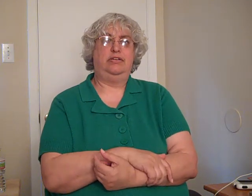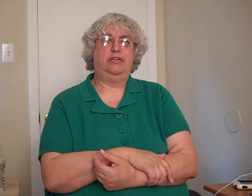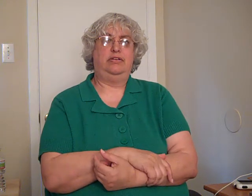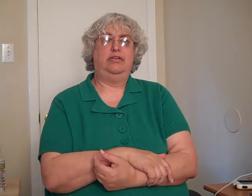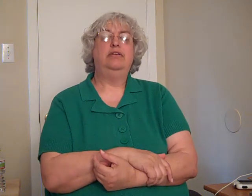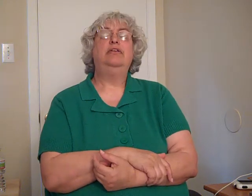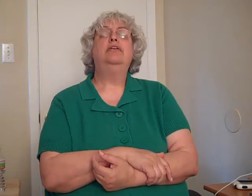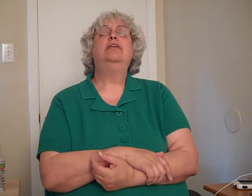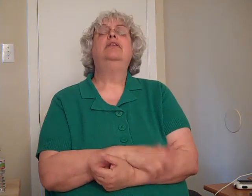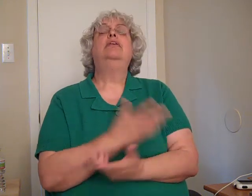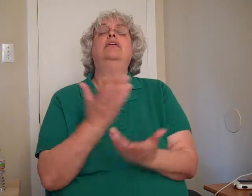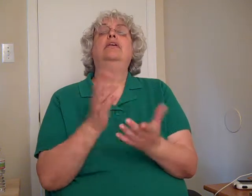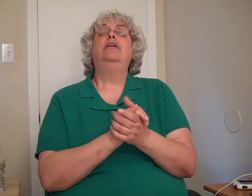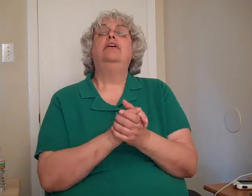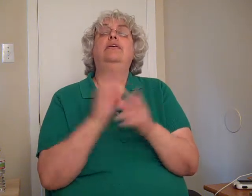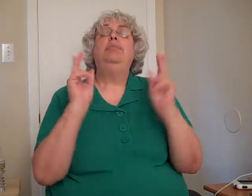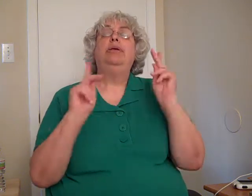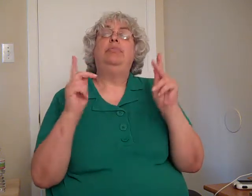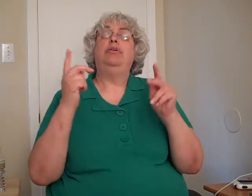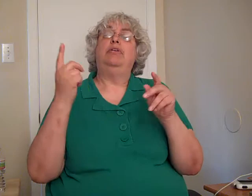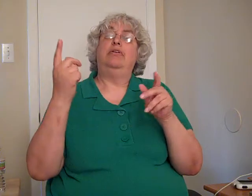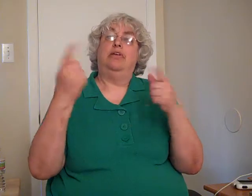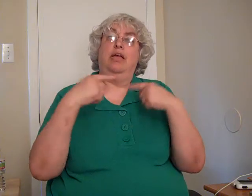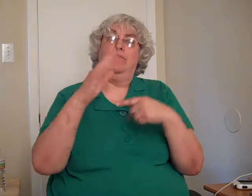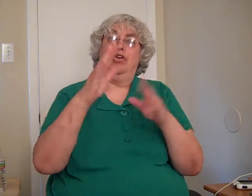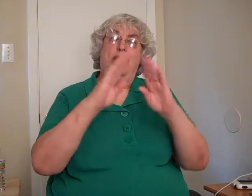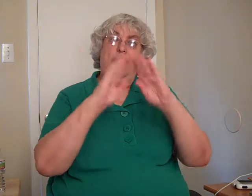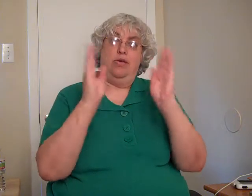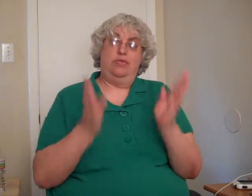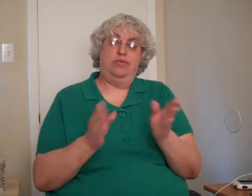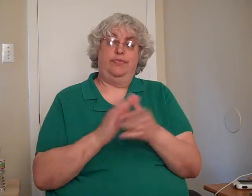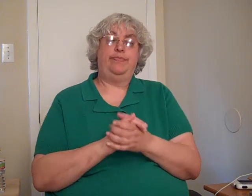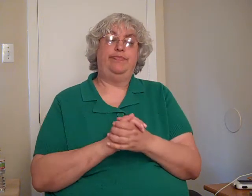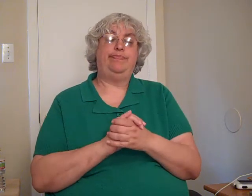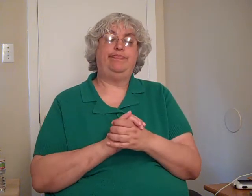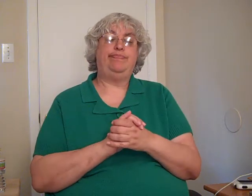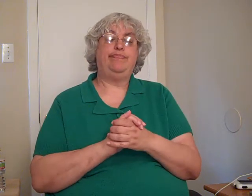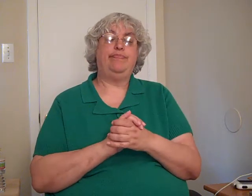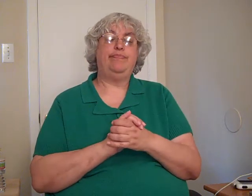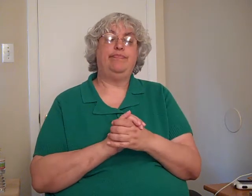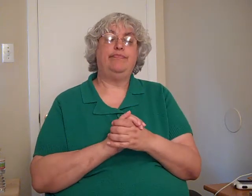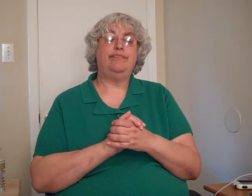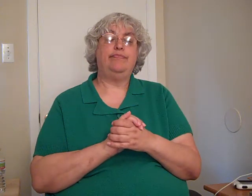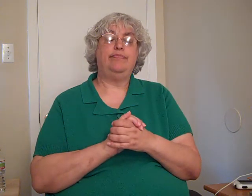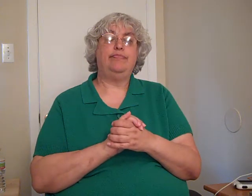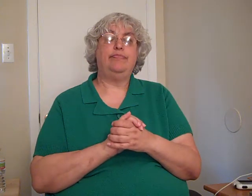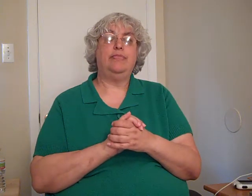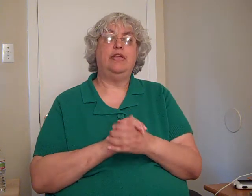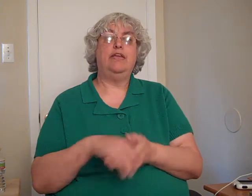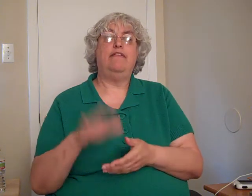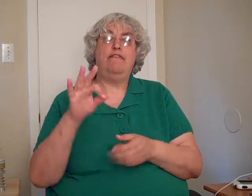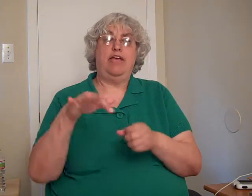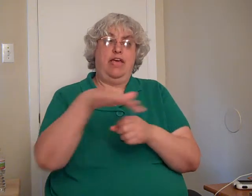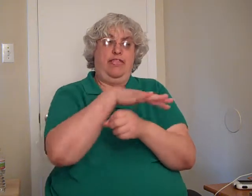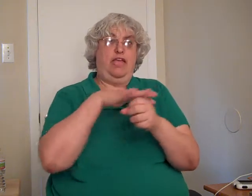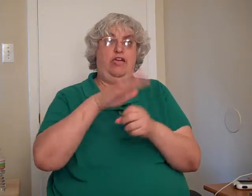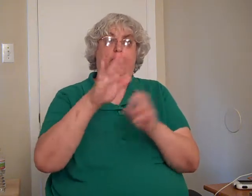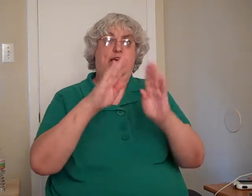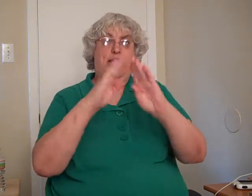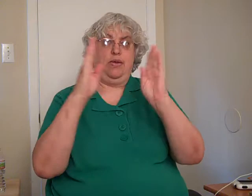Now, ladies and gentlemen, when people come to your house, again, what I will tell you is to find the section of your house, or if it's